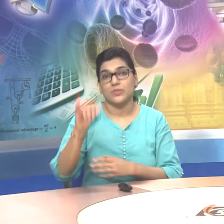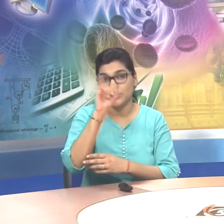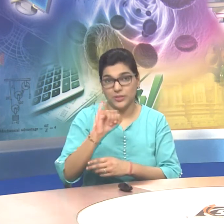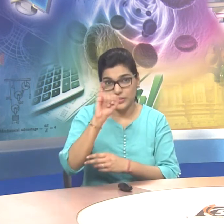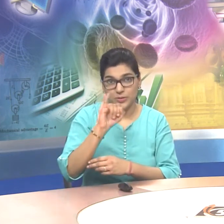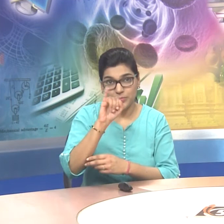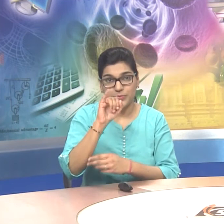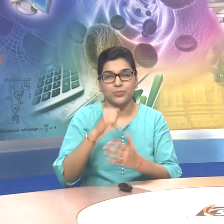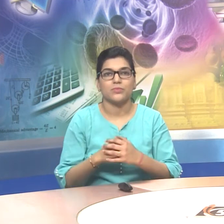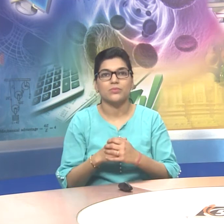Sixth word,